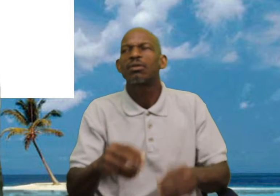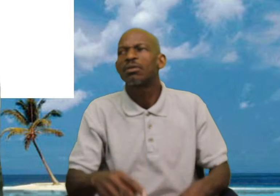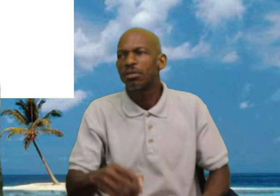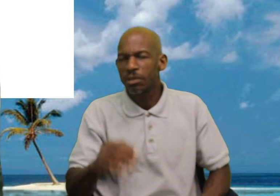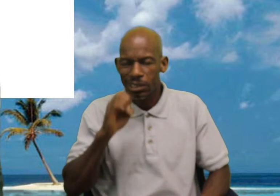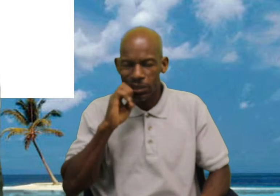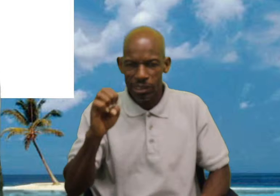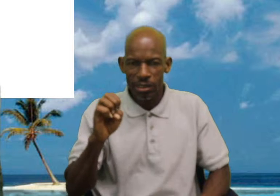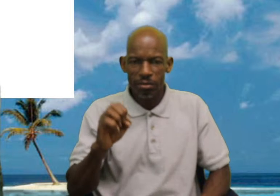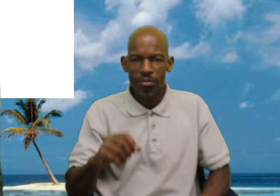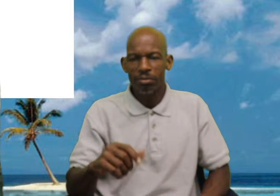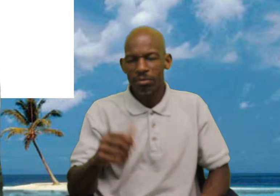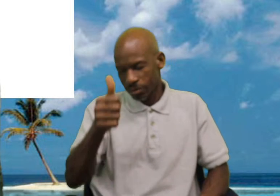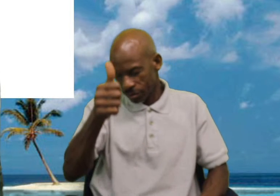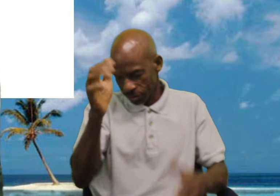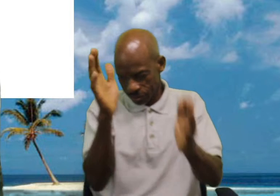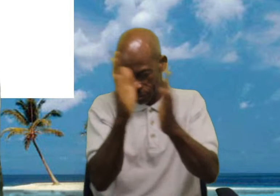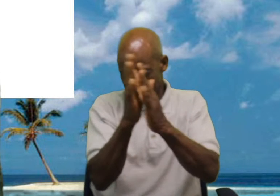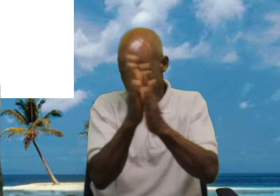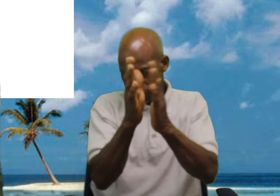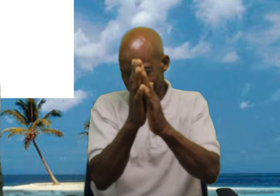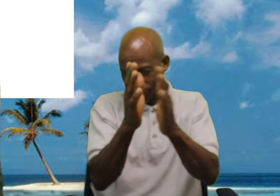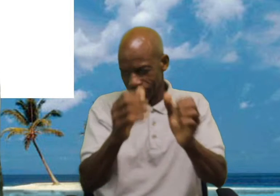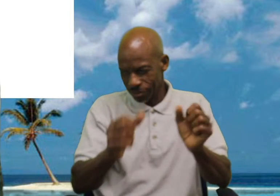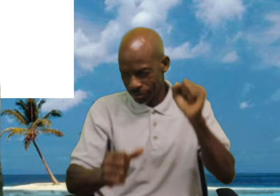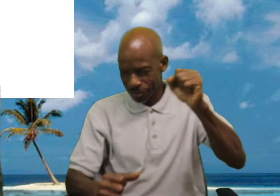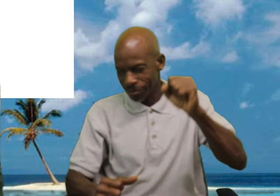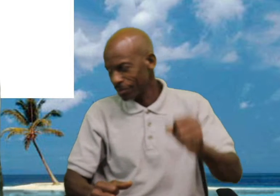she. Very good, Cheryl. She.